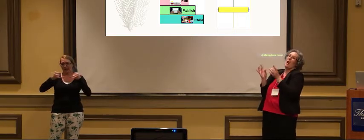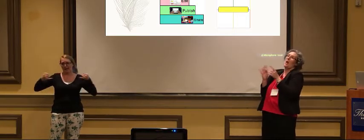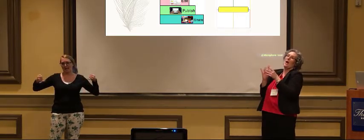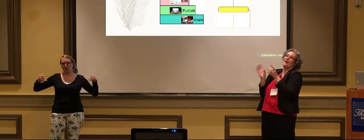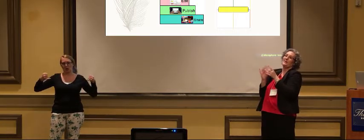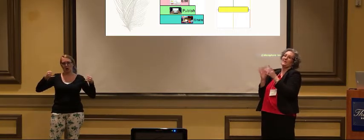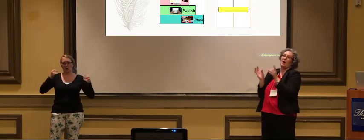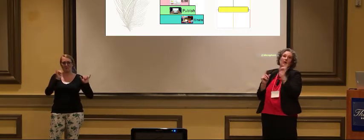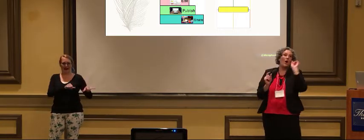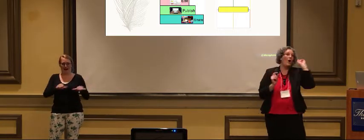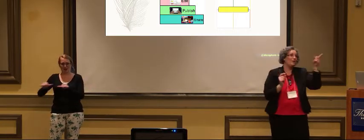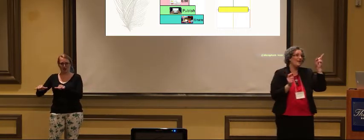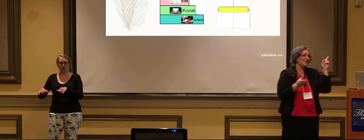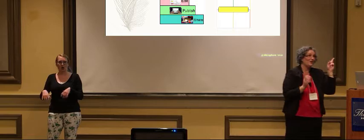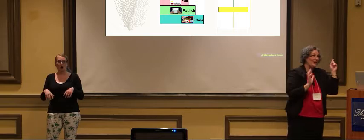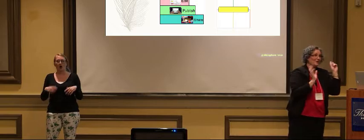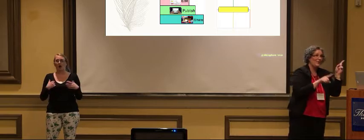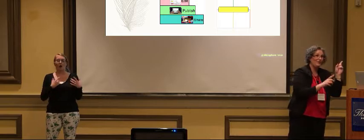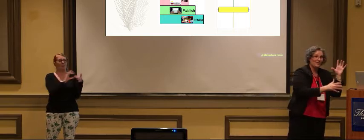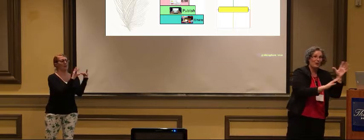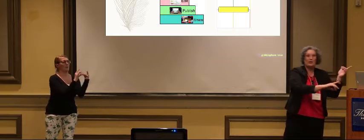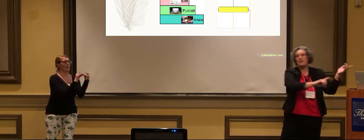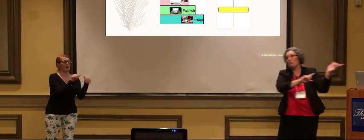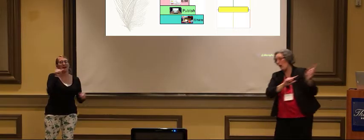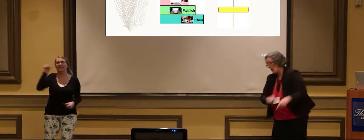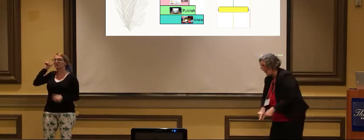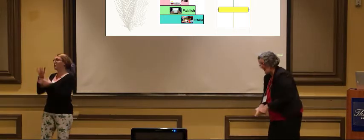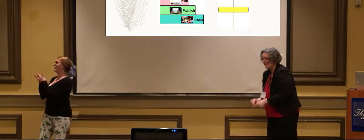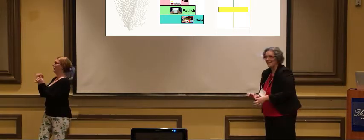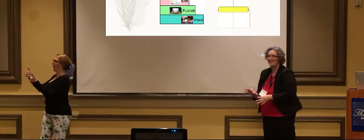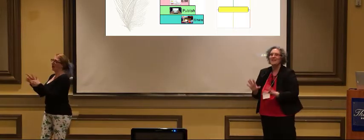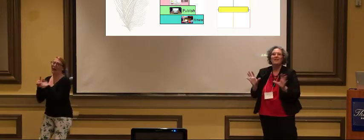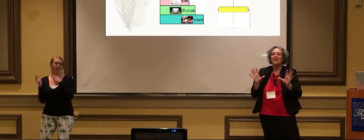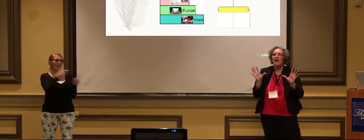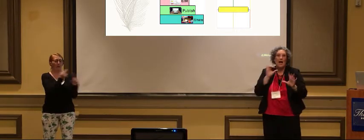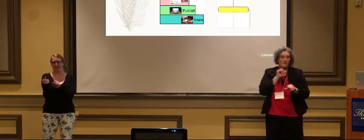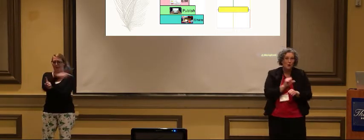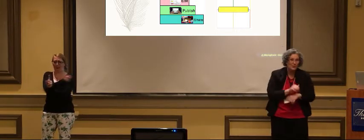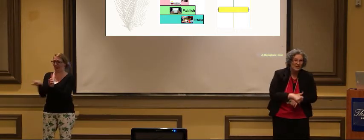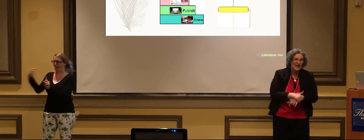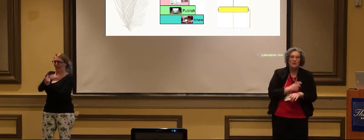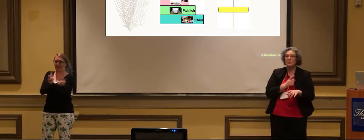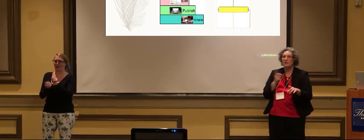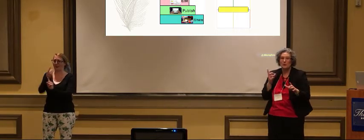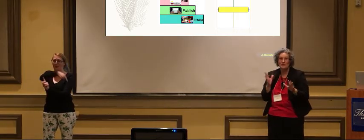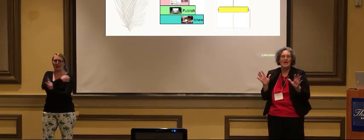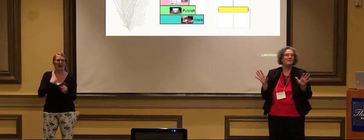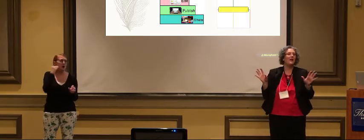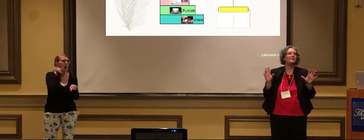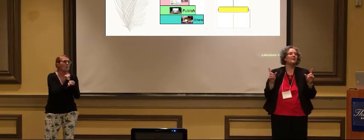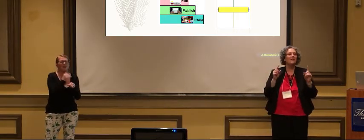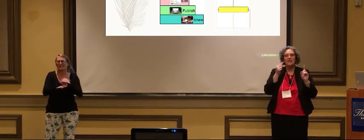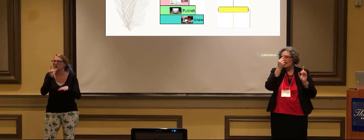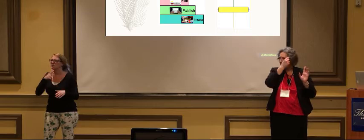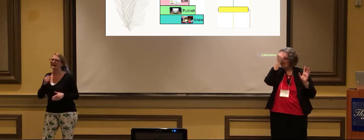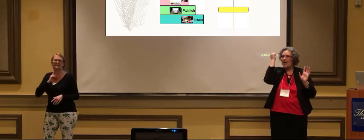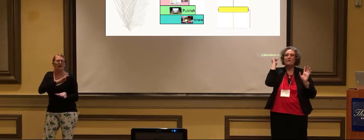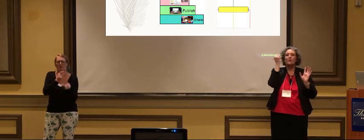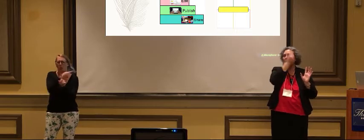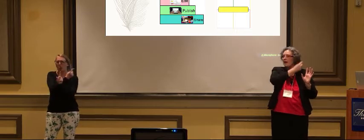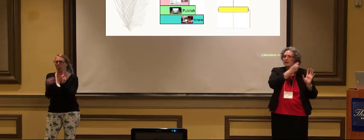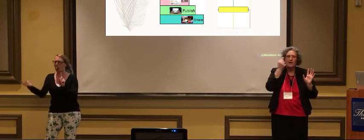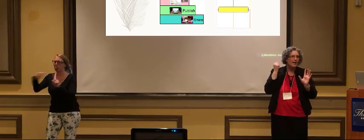are like, I got this job. Oh, yesterday I went to my friend's party and back to this. I have homework tonight. Who's my doorstep? I mean,